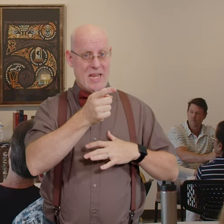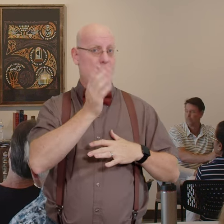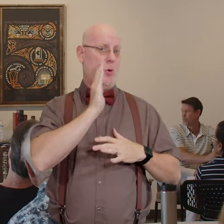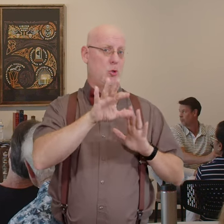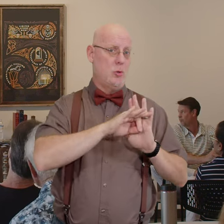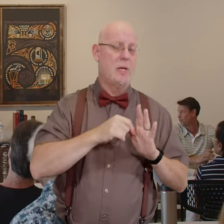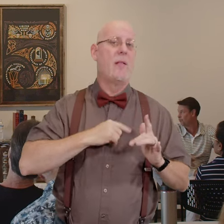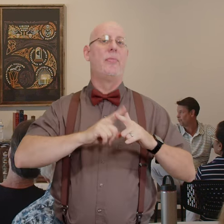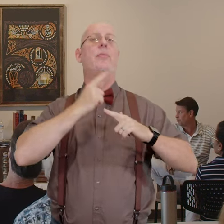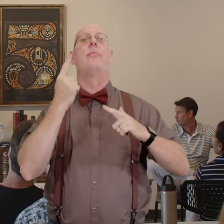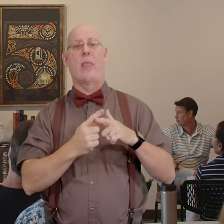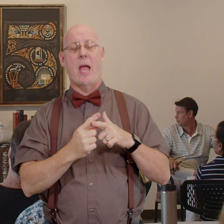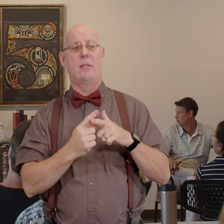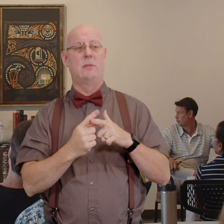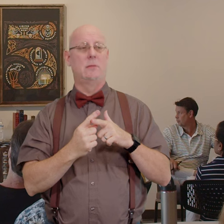of me,